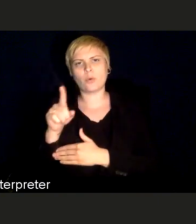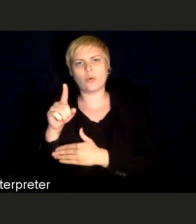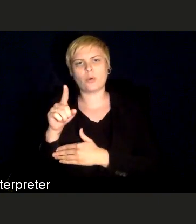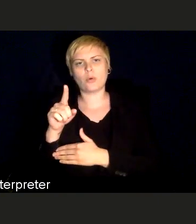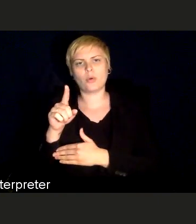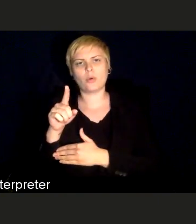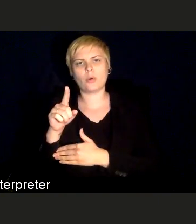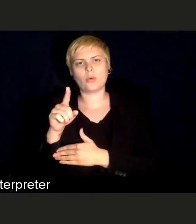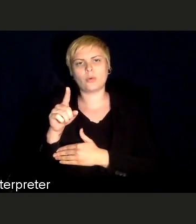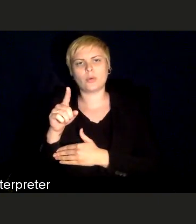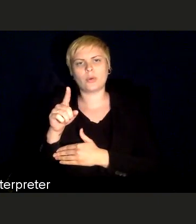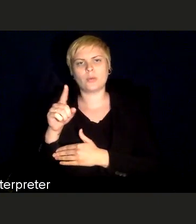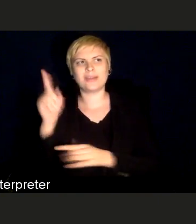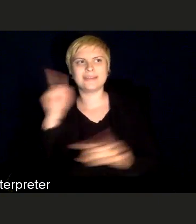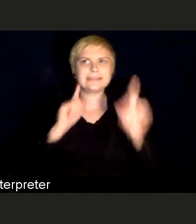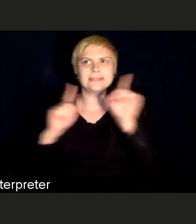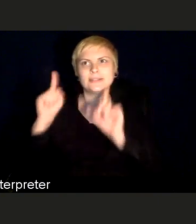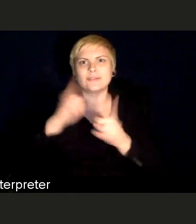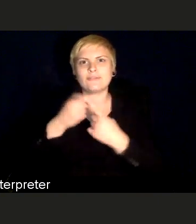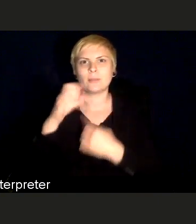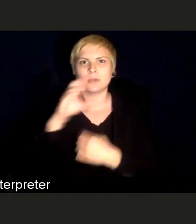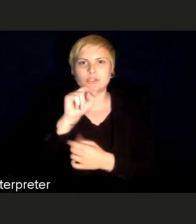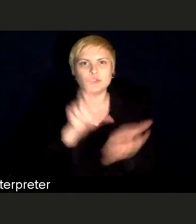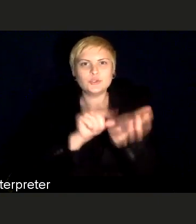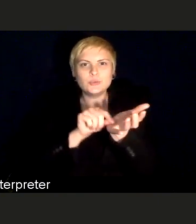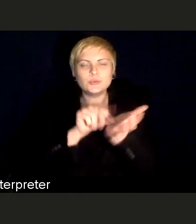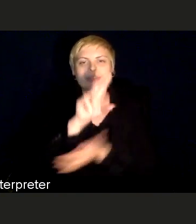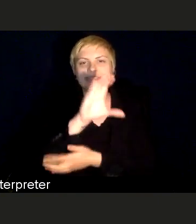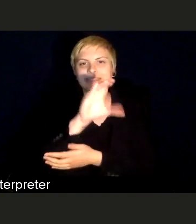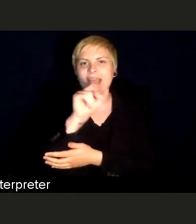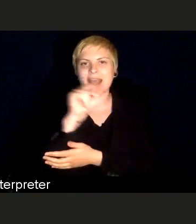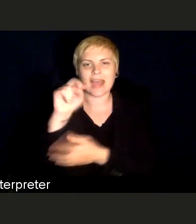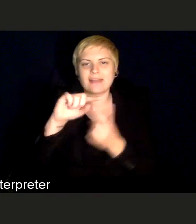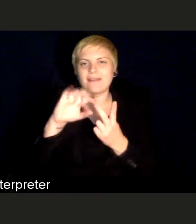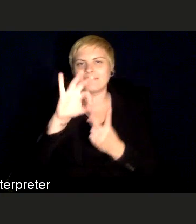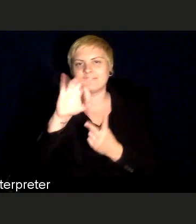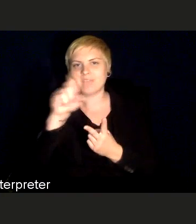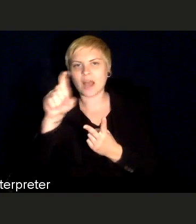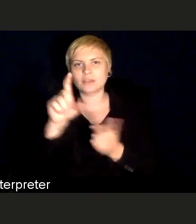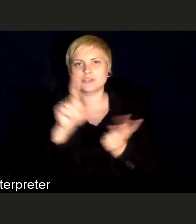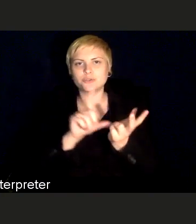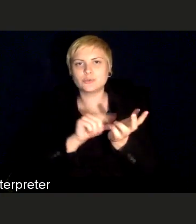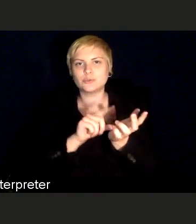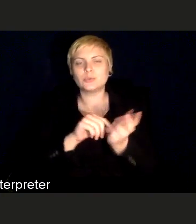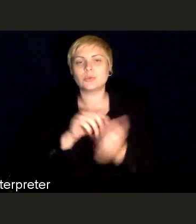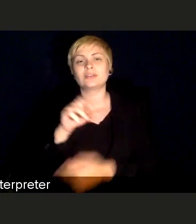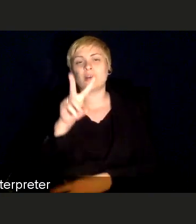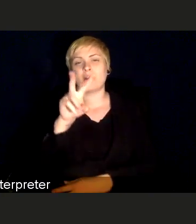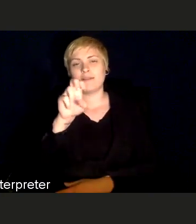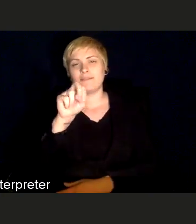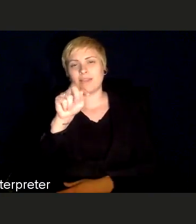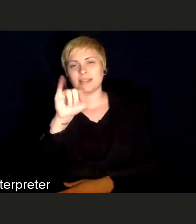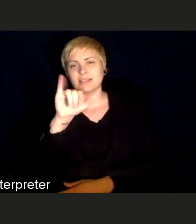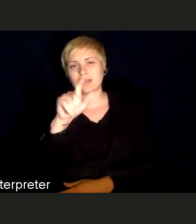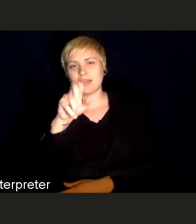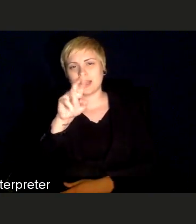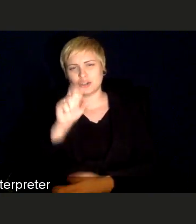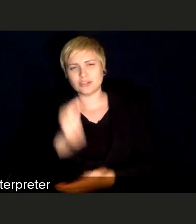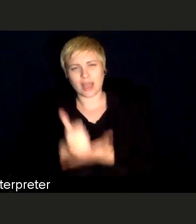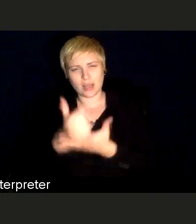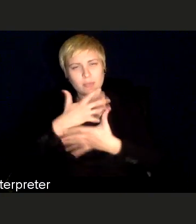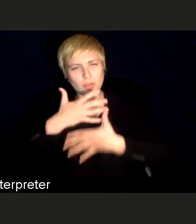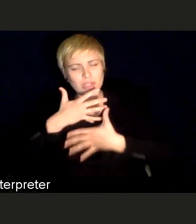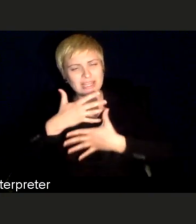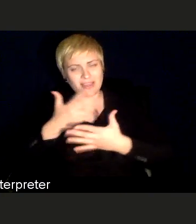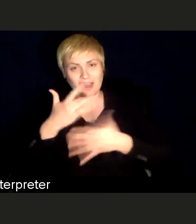about on CNN and Fox News every night in terms of the ventilators going to be available, or the drugs going to be available.